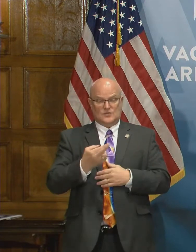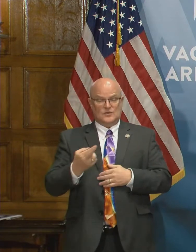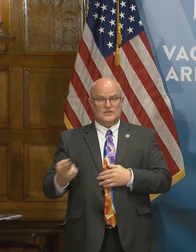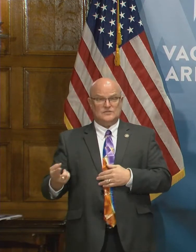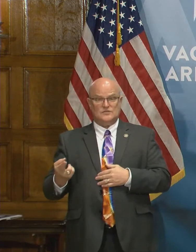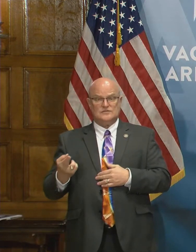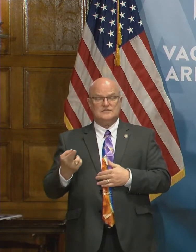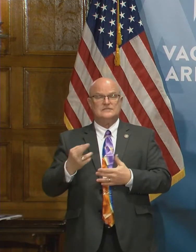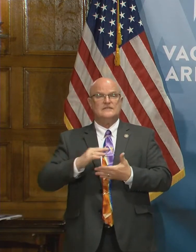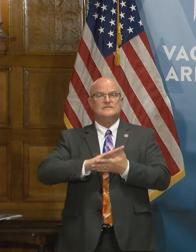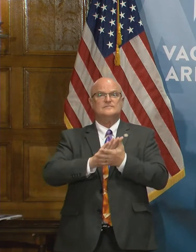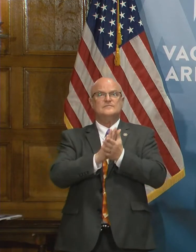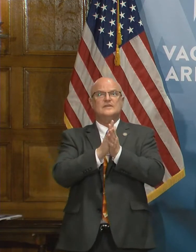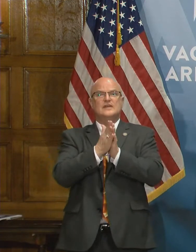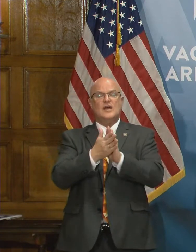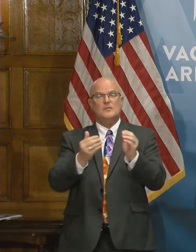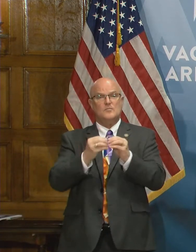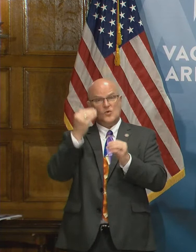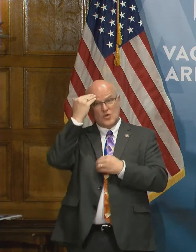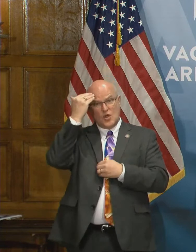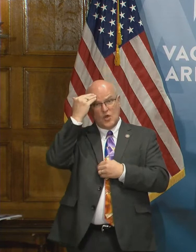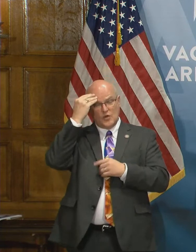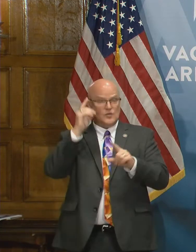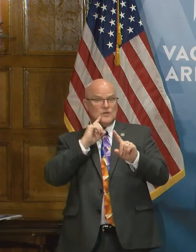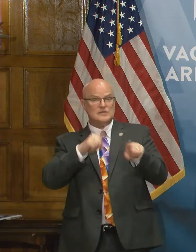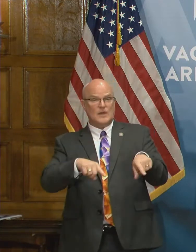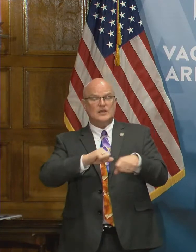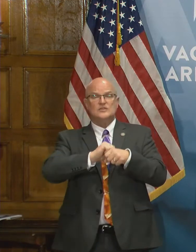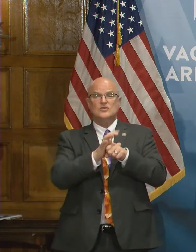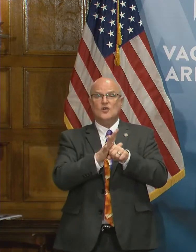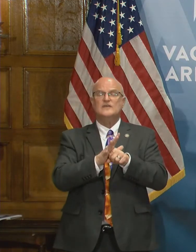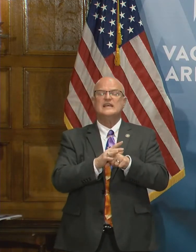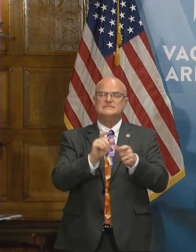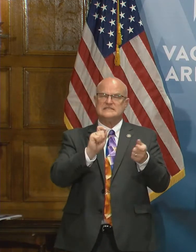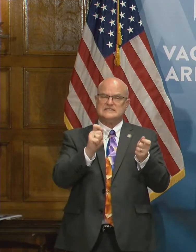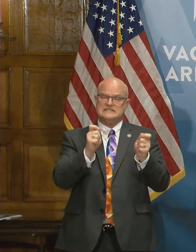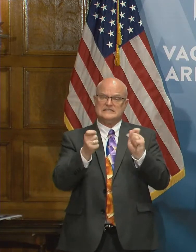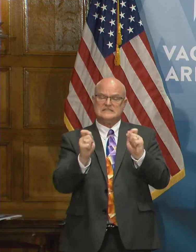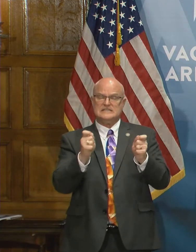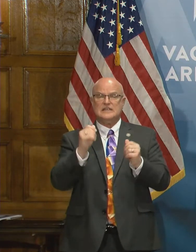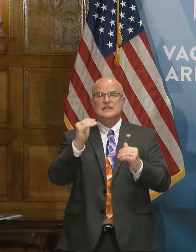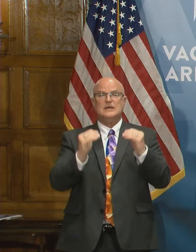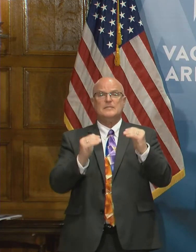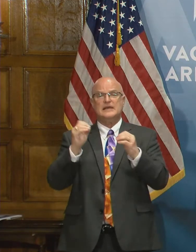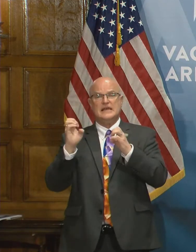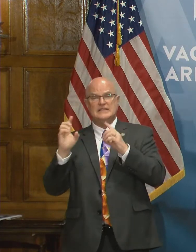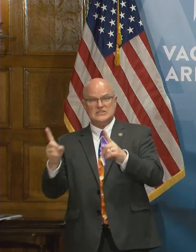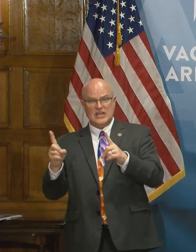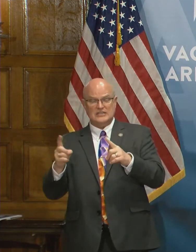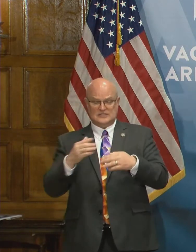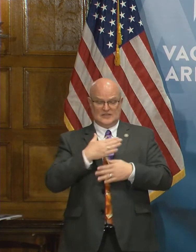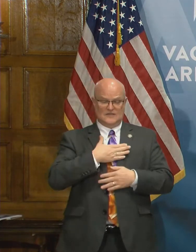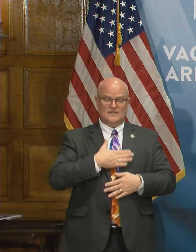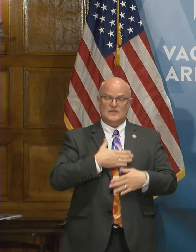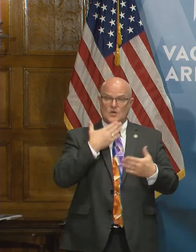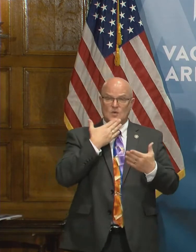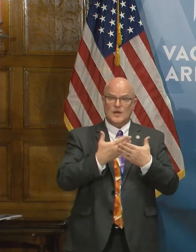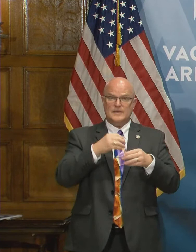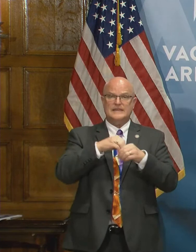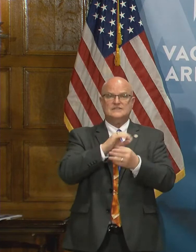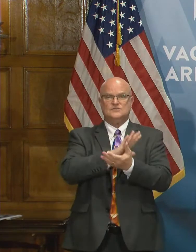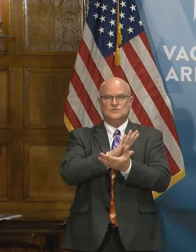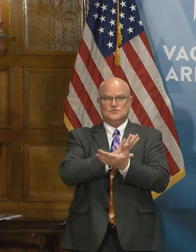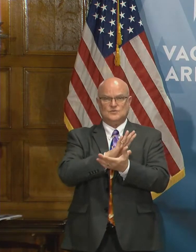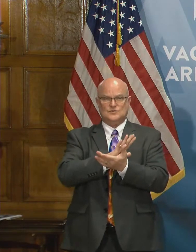have evolved during the pandemic, the response to COVID-19 has been modified to balance educational and physical well-being in public